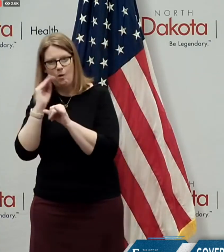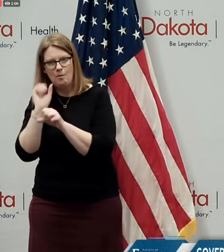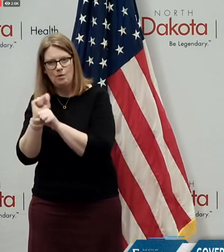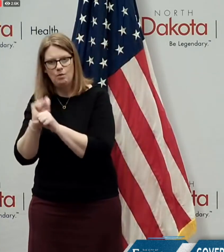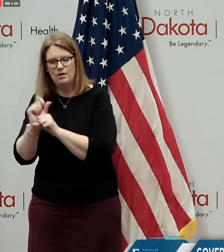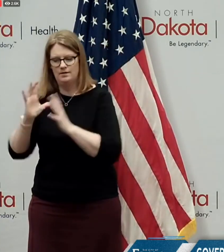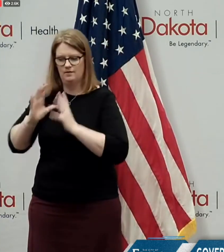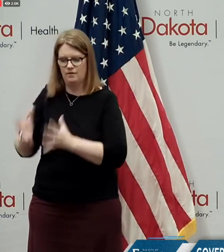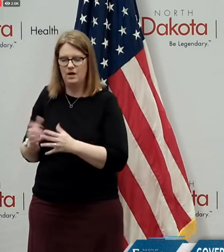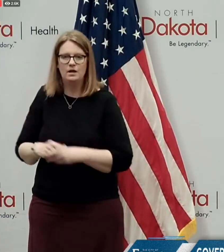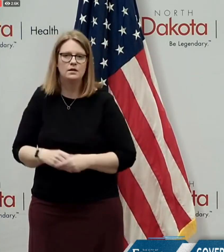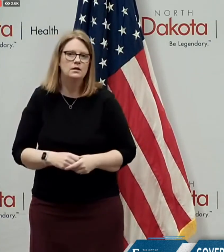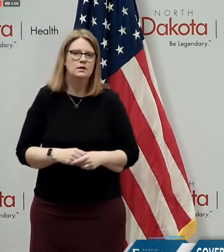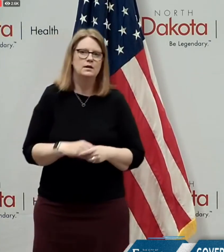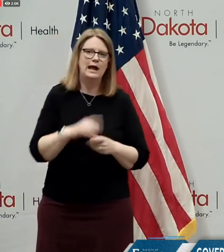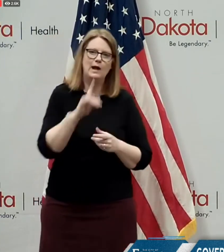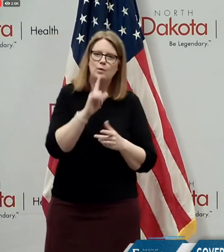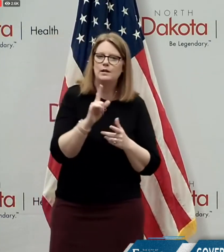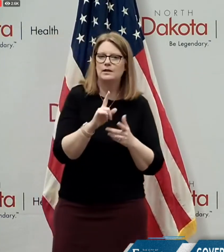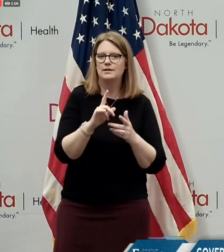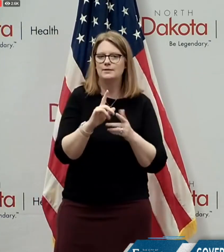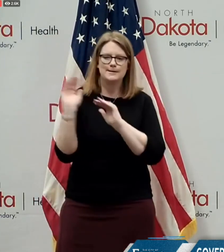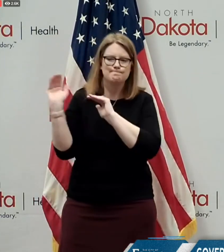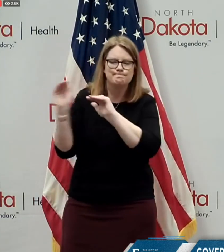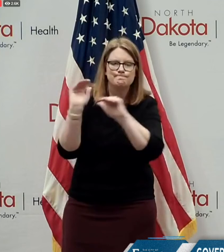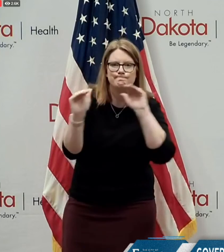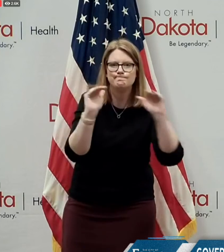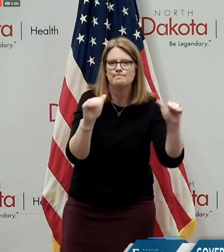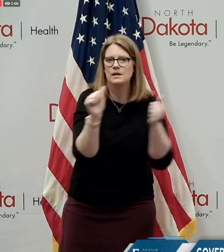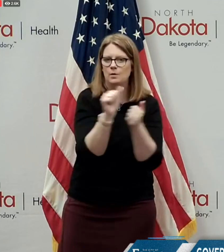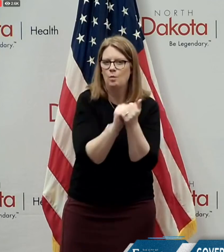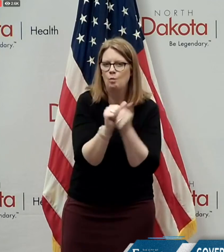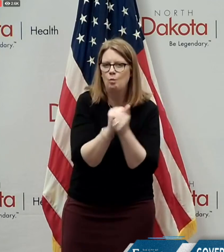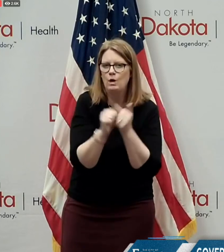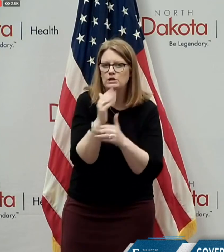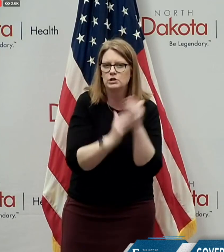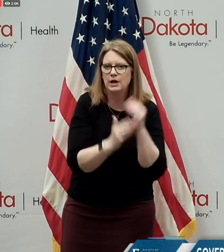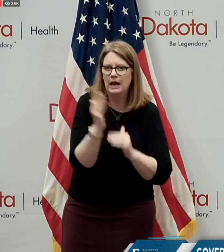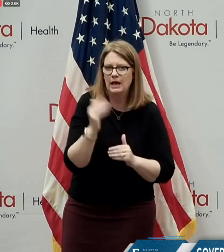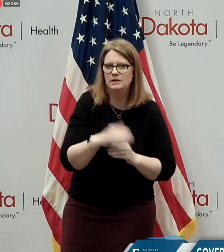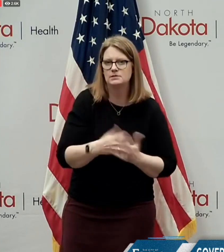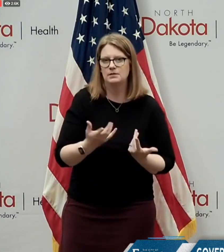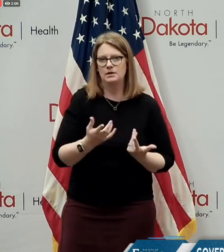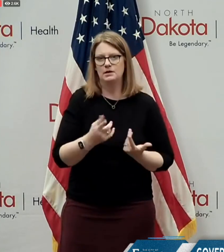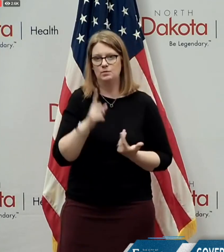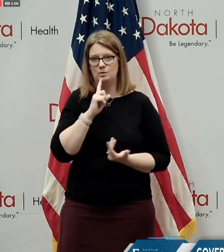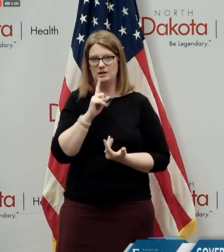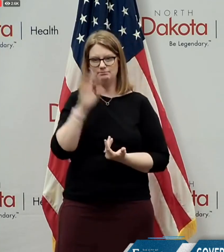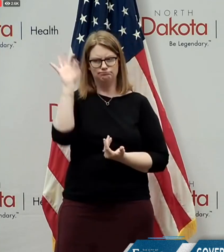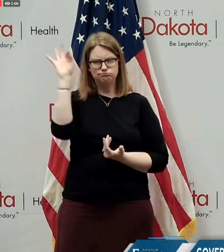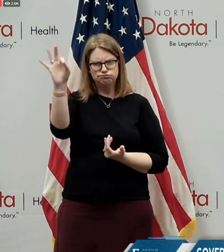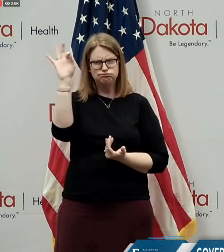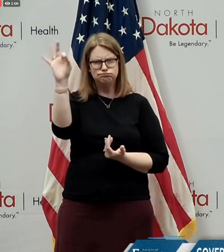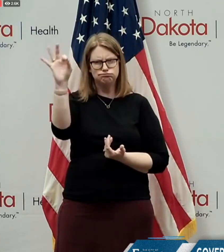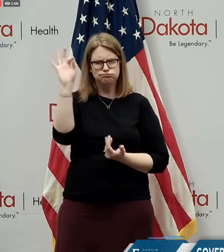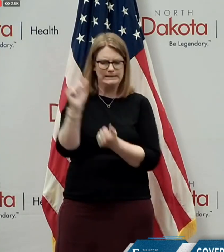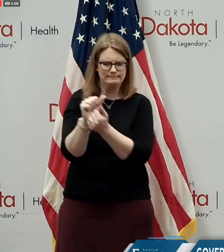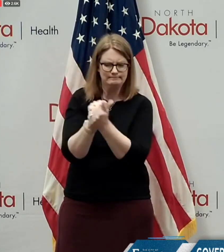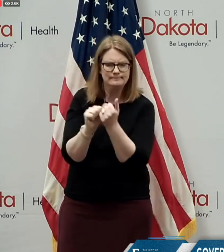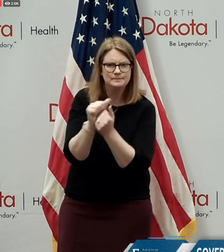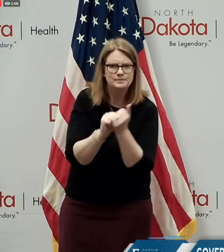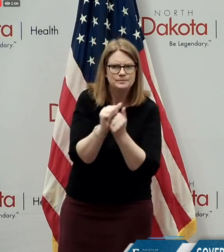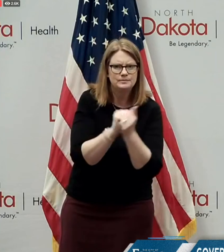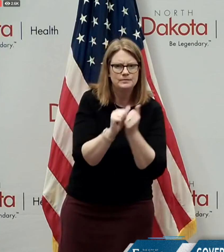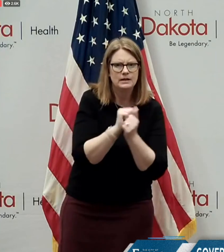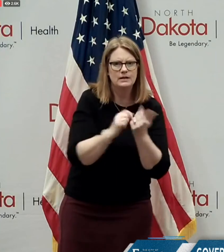cleanliness of the hands. We have to preach that also. You know, we practice it, well, we have to preach it. So again, you know, staying